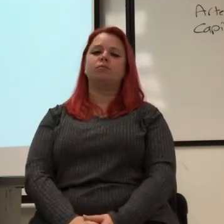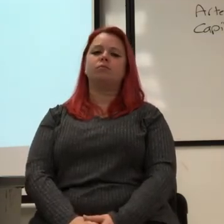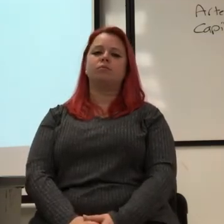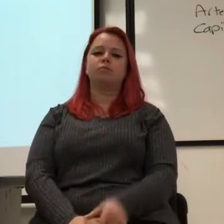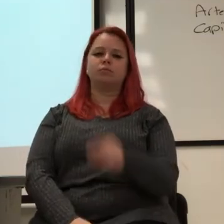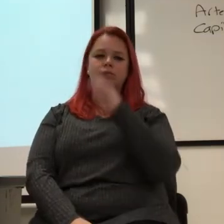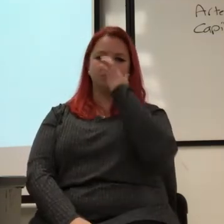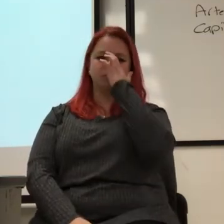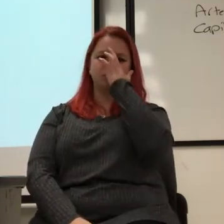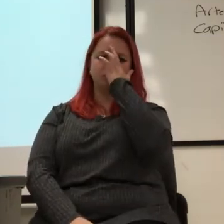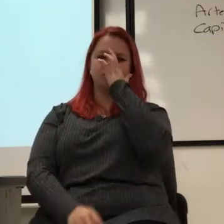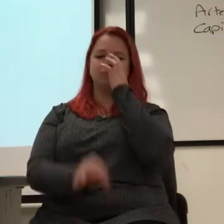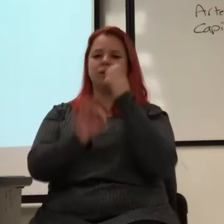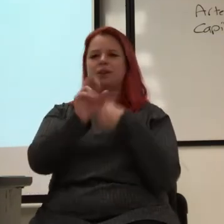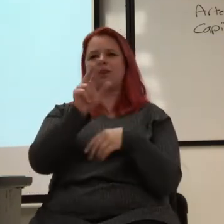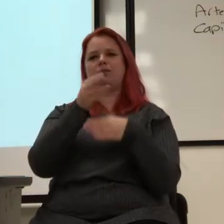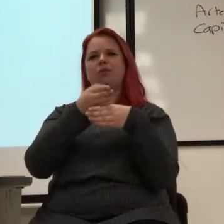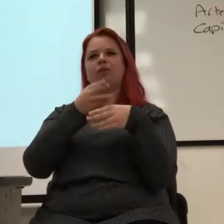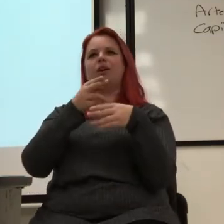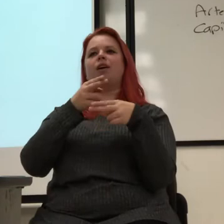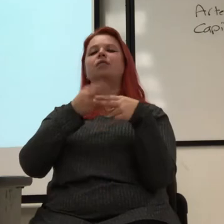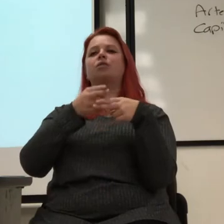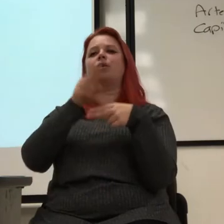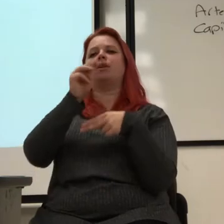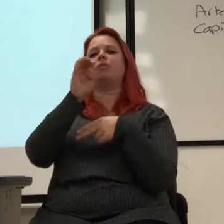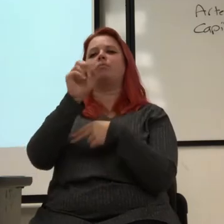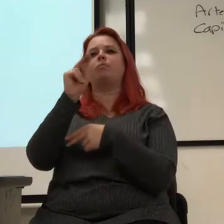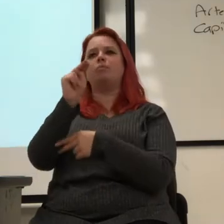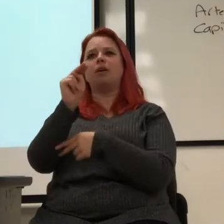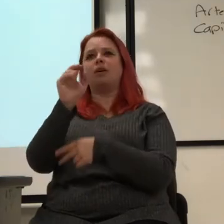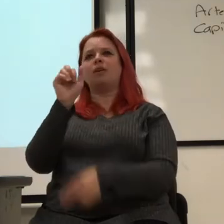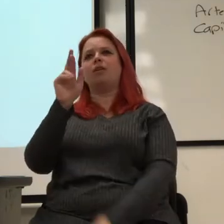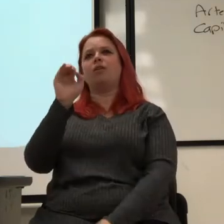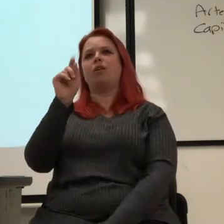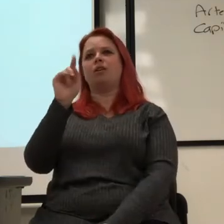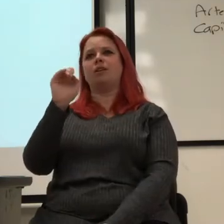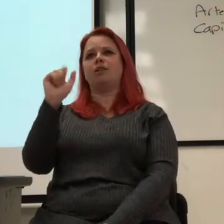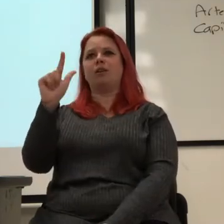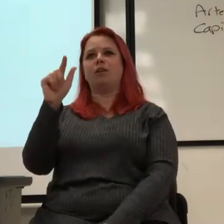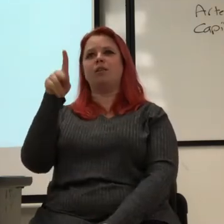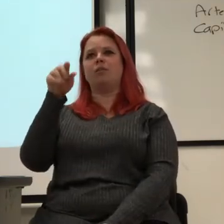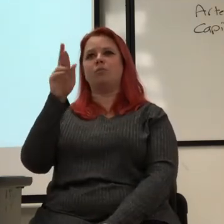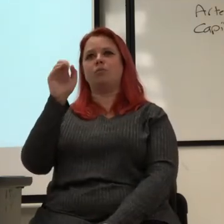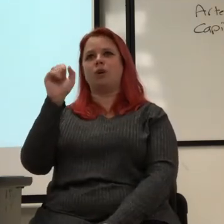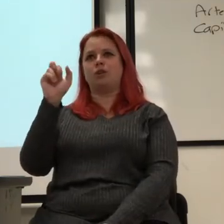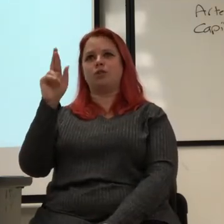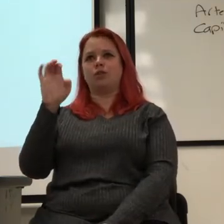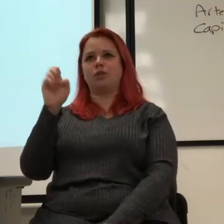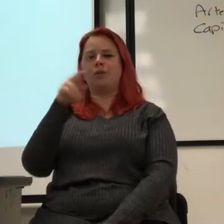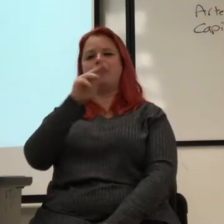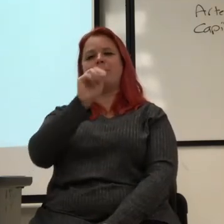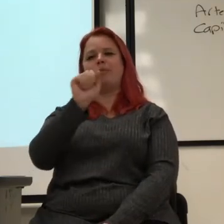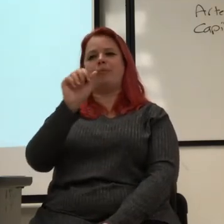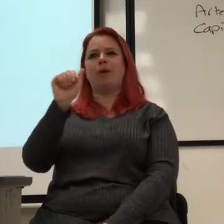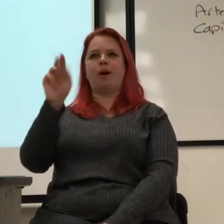93. they call that the mean arterial pressure, MAP. And you're saying, how come it's not